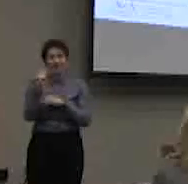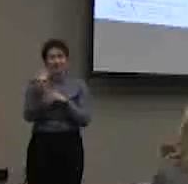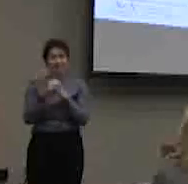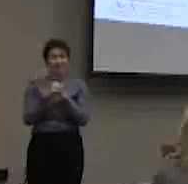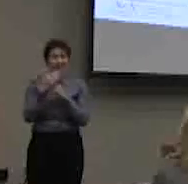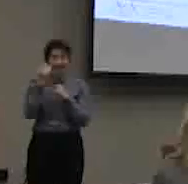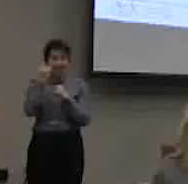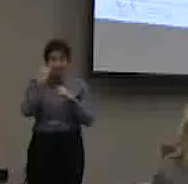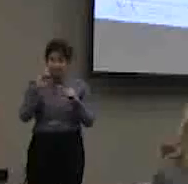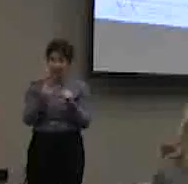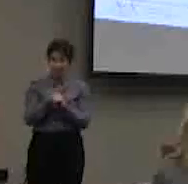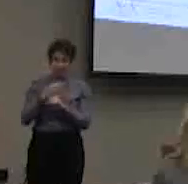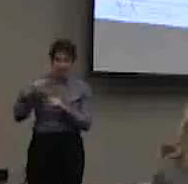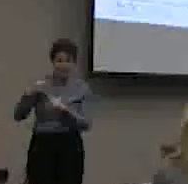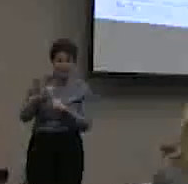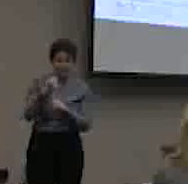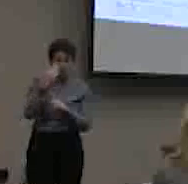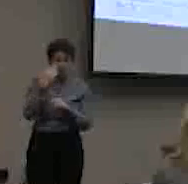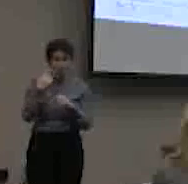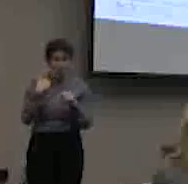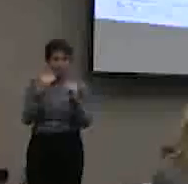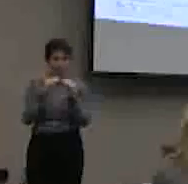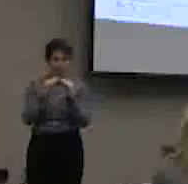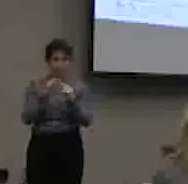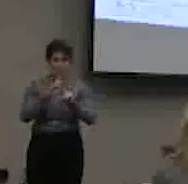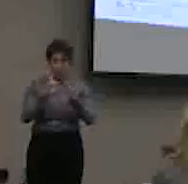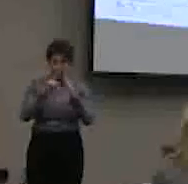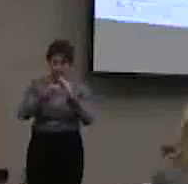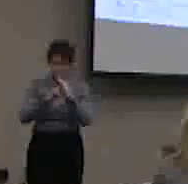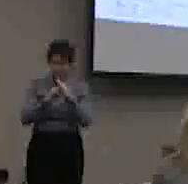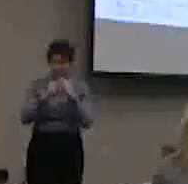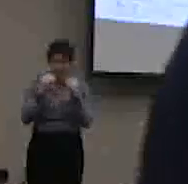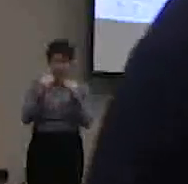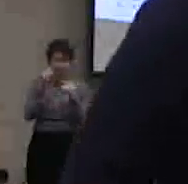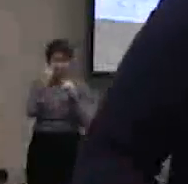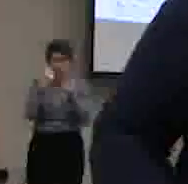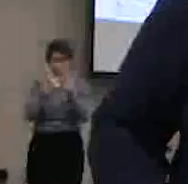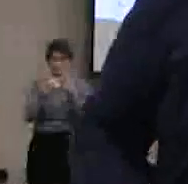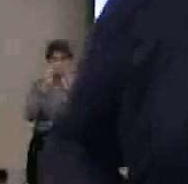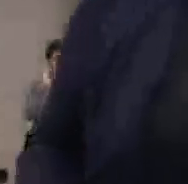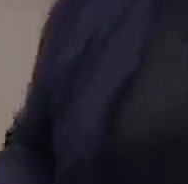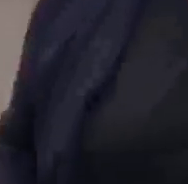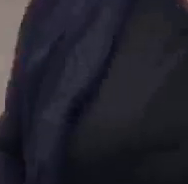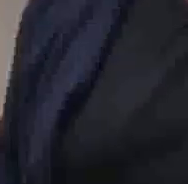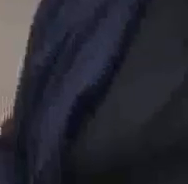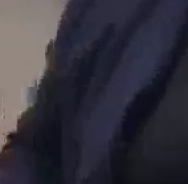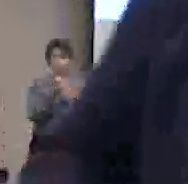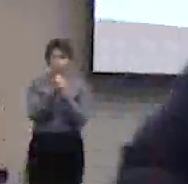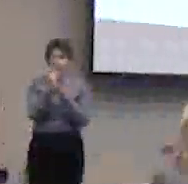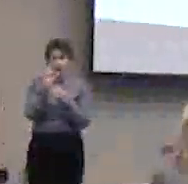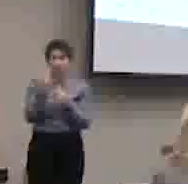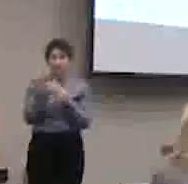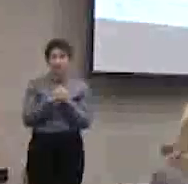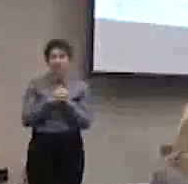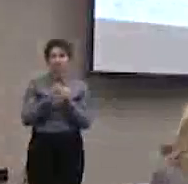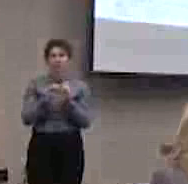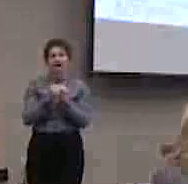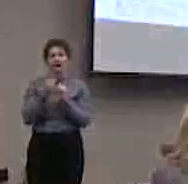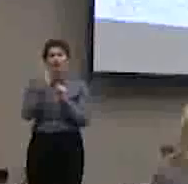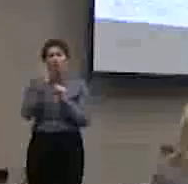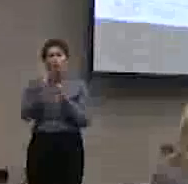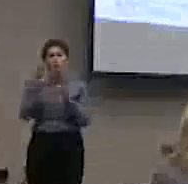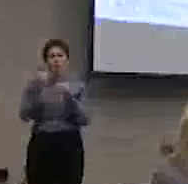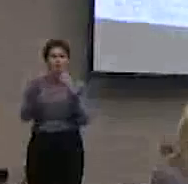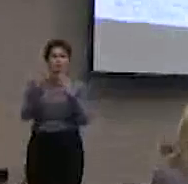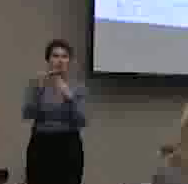there's kids more Ready Start. If that's the model that we continue to use, that how will those providers be chosen? Yeah. Because ultimately, they want to